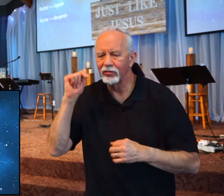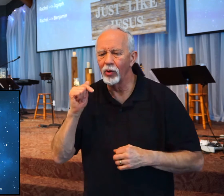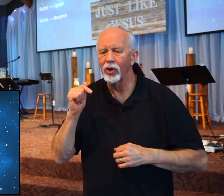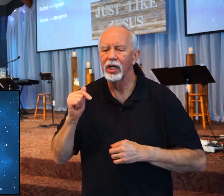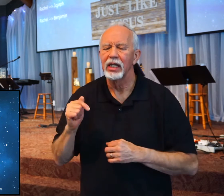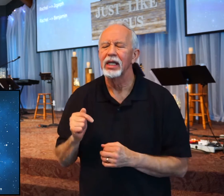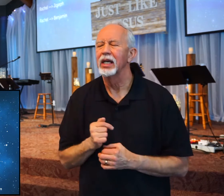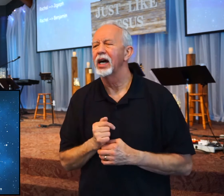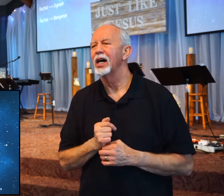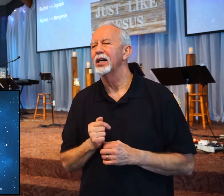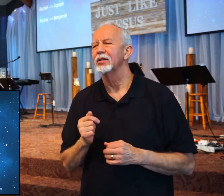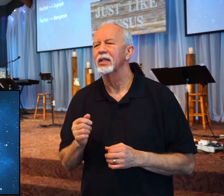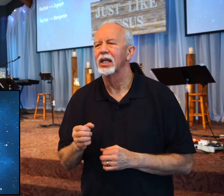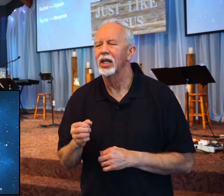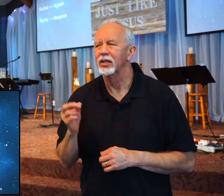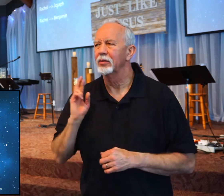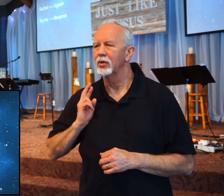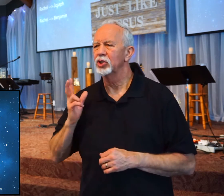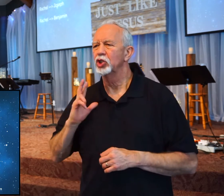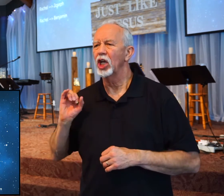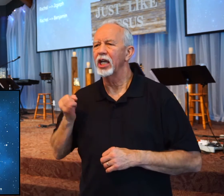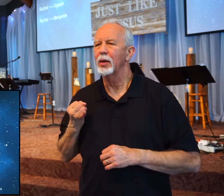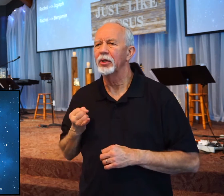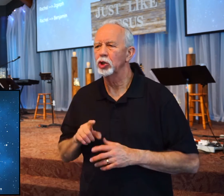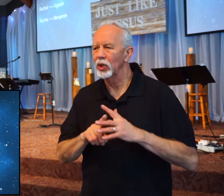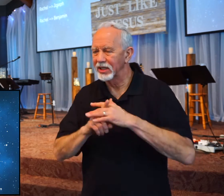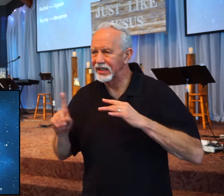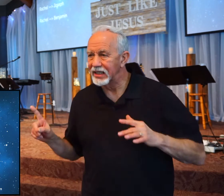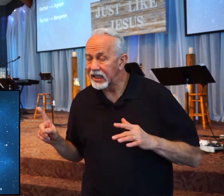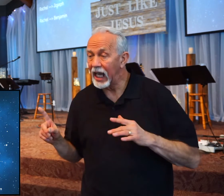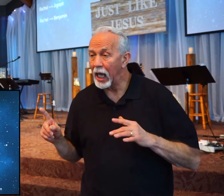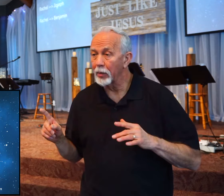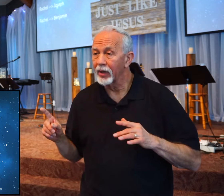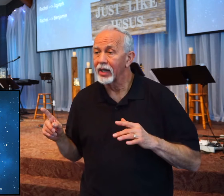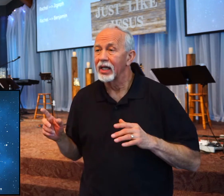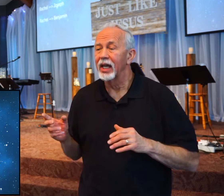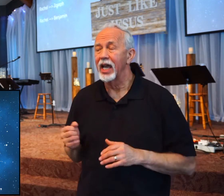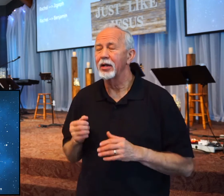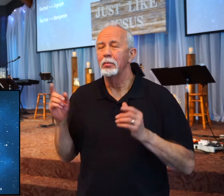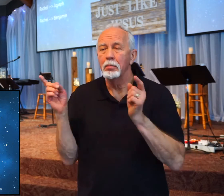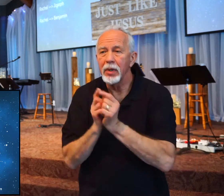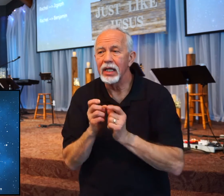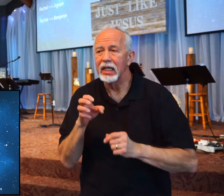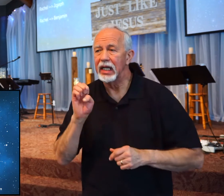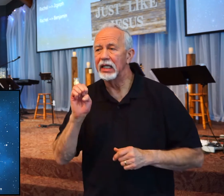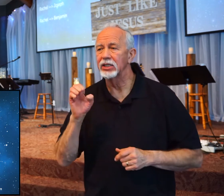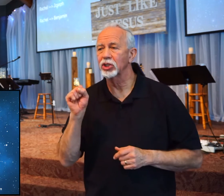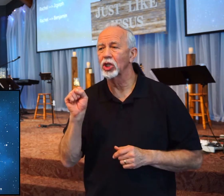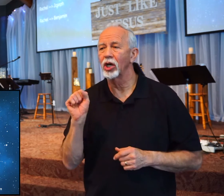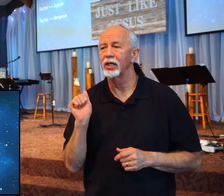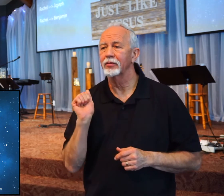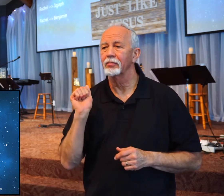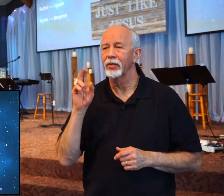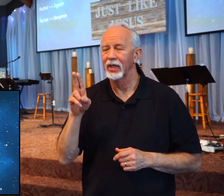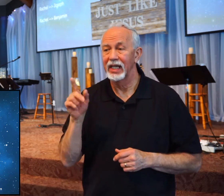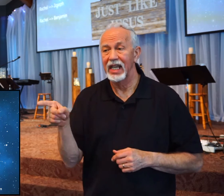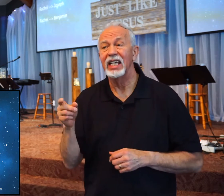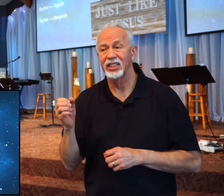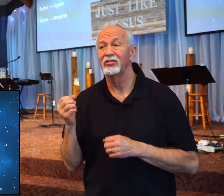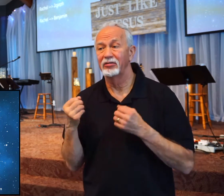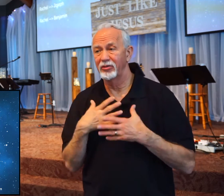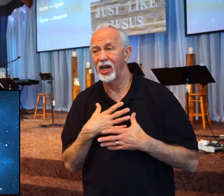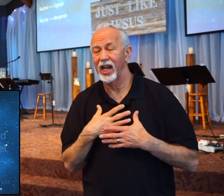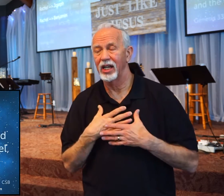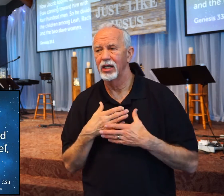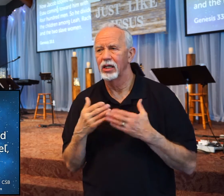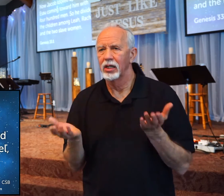his father-in-law Laban, and he went, and he was about to meet Esau face to face, remember, he's fearful. What is Esau